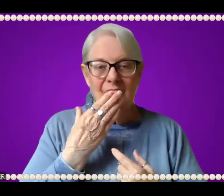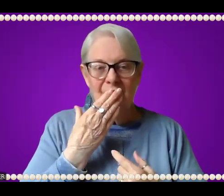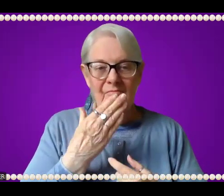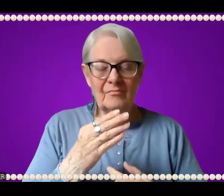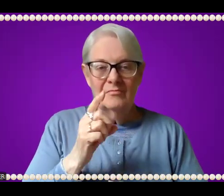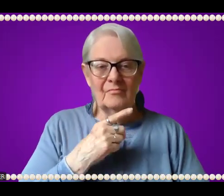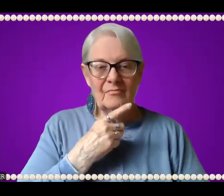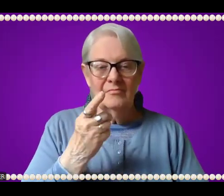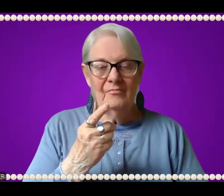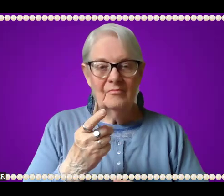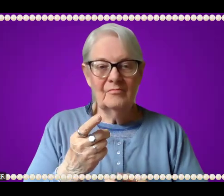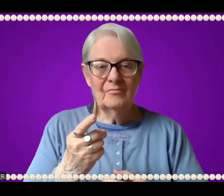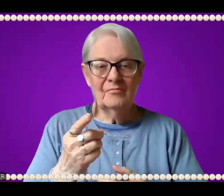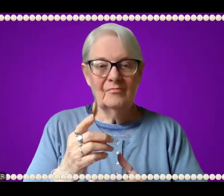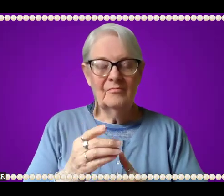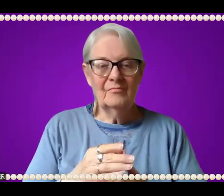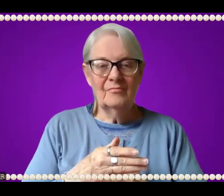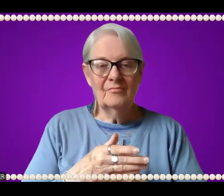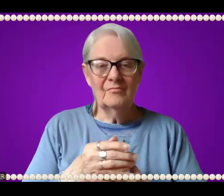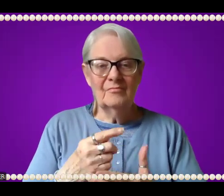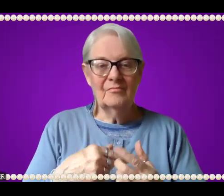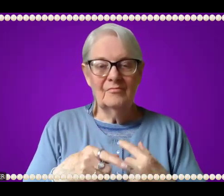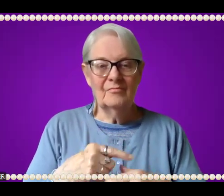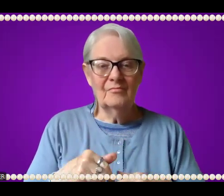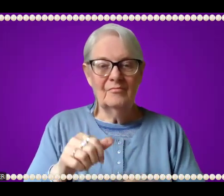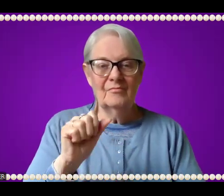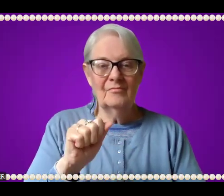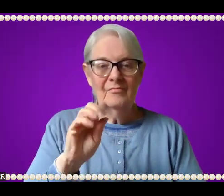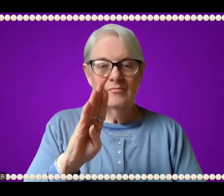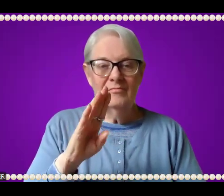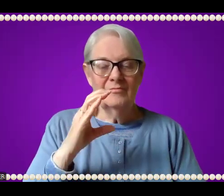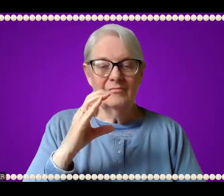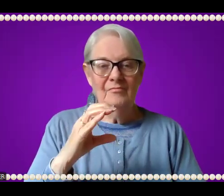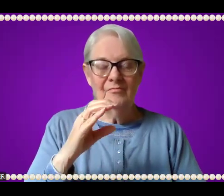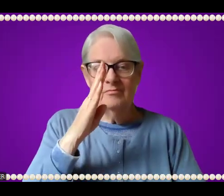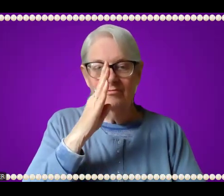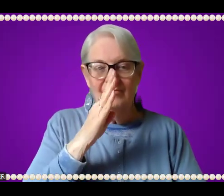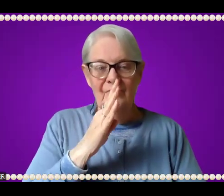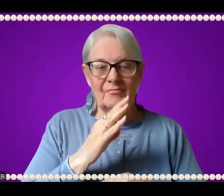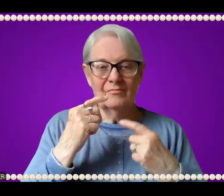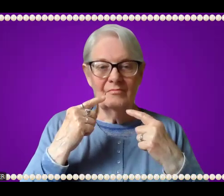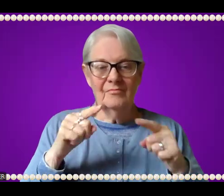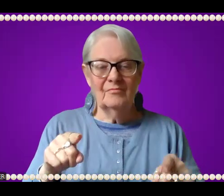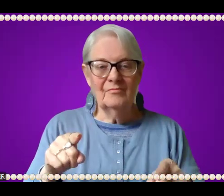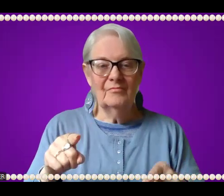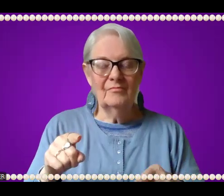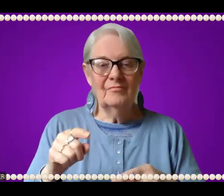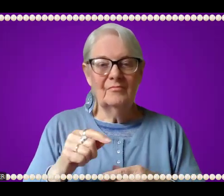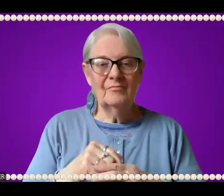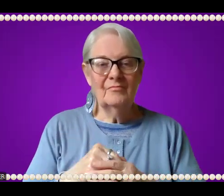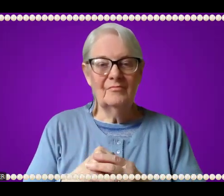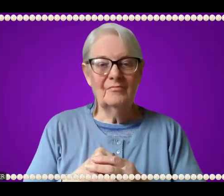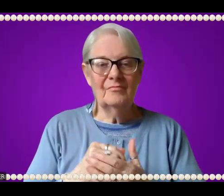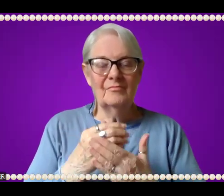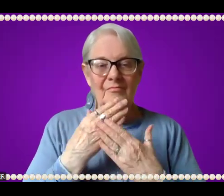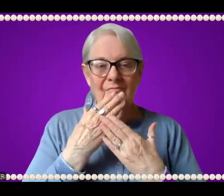heart for being able to sign these ABCs of God Speak every time you're available. Thank you again